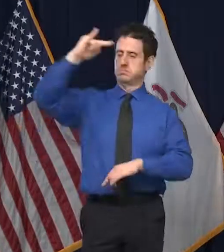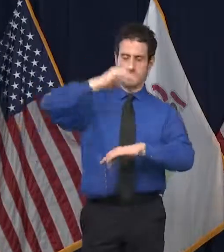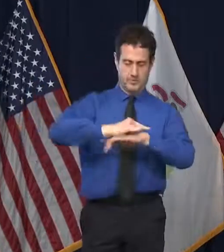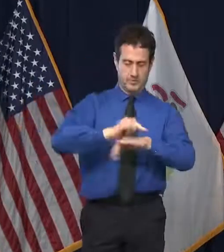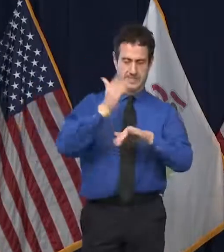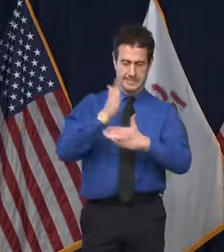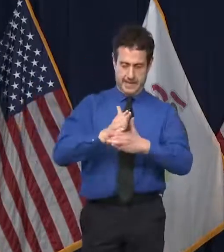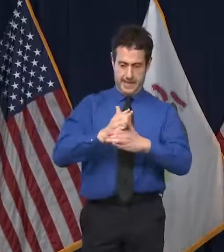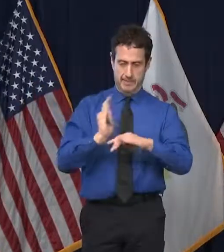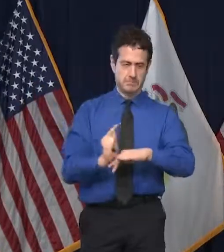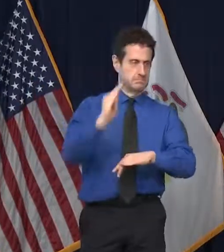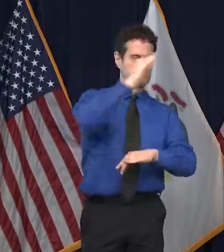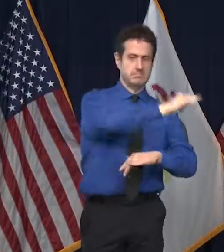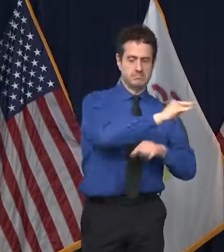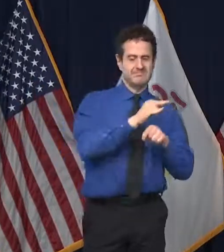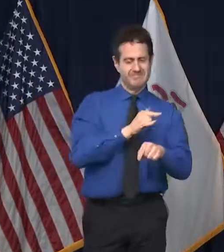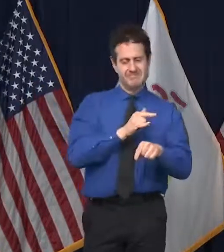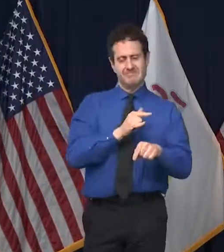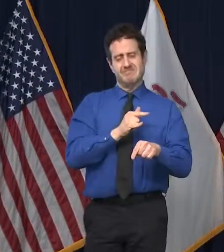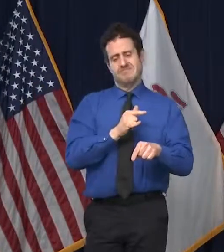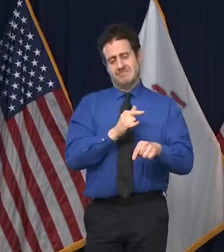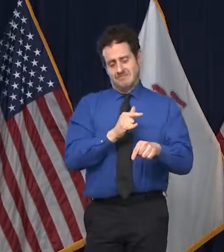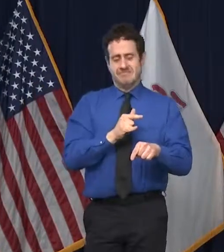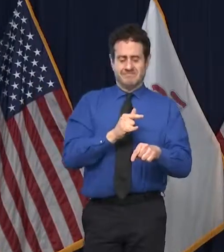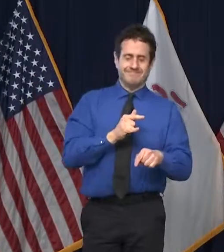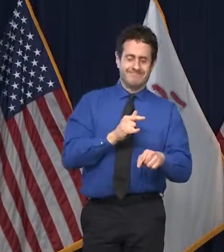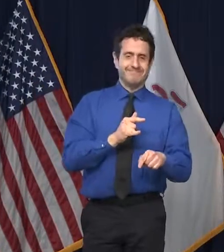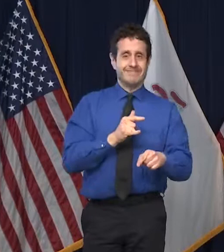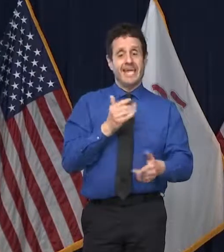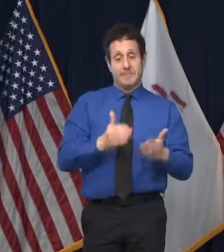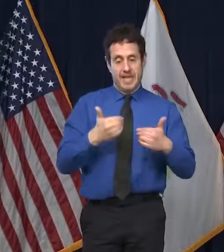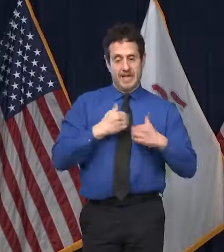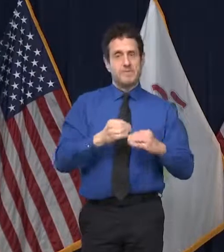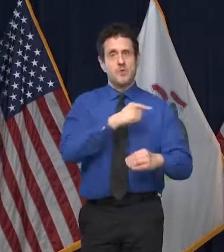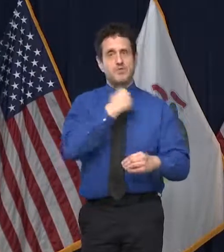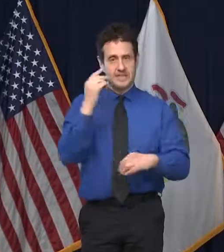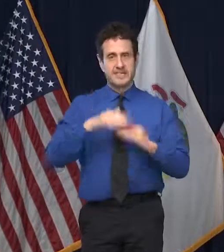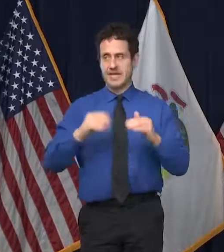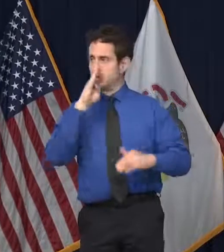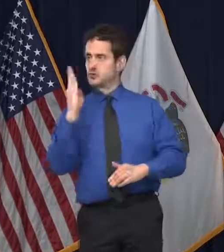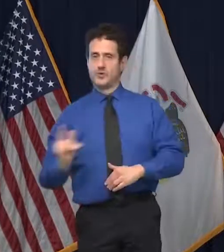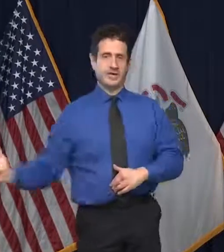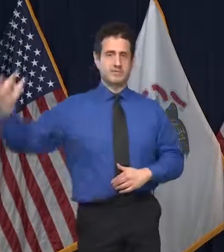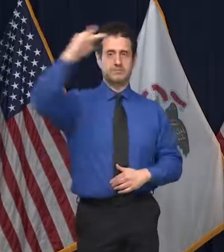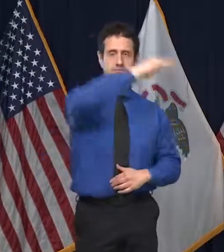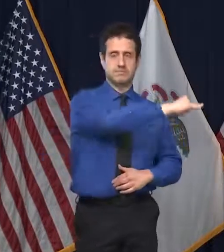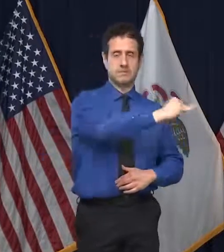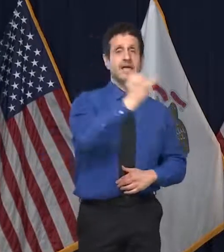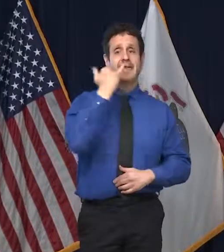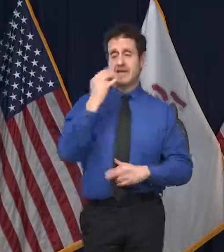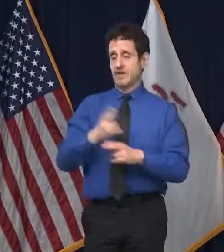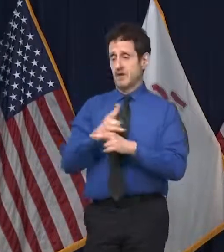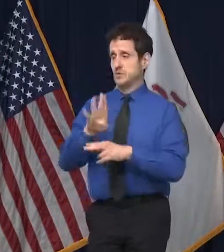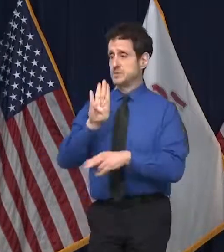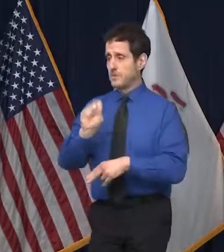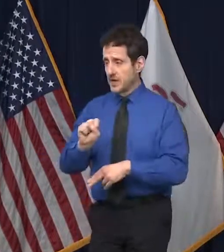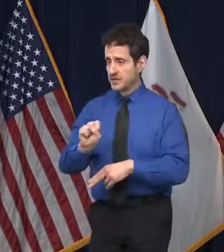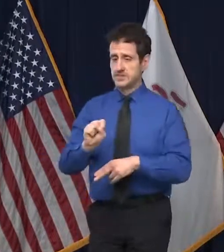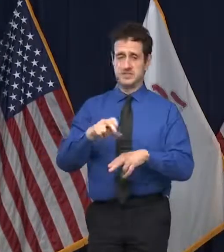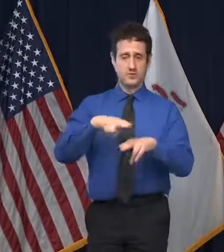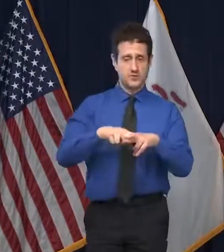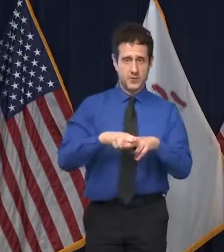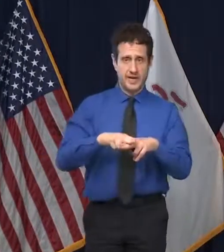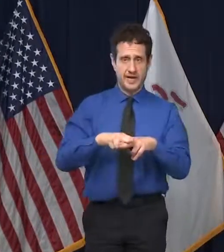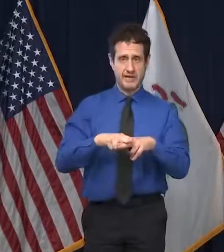but obviously that will pose more risk than a direct flight. Traveling by bus or train versus taking your own